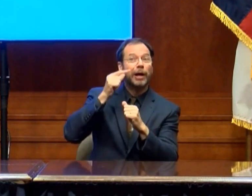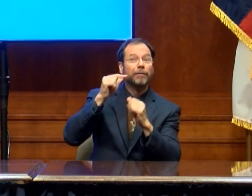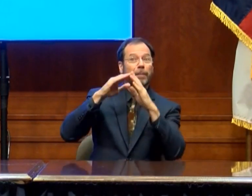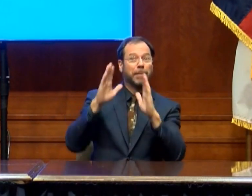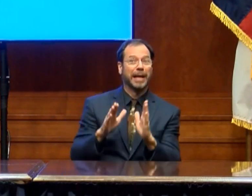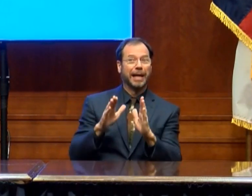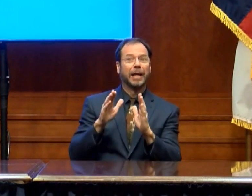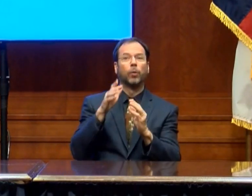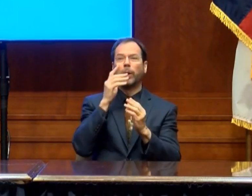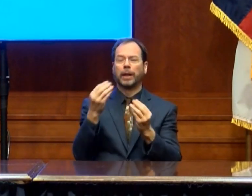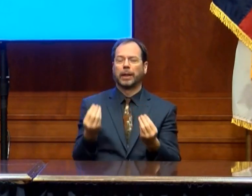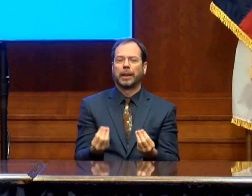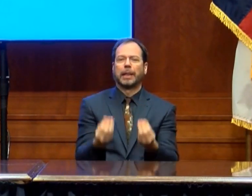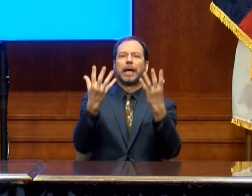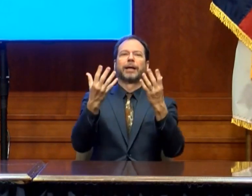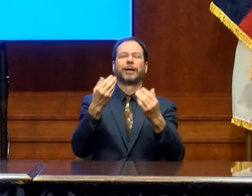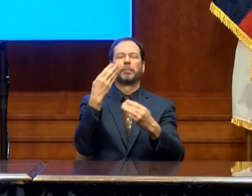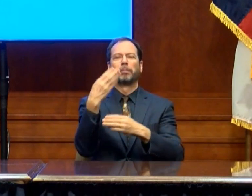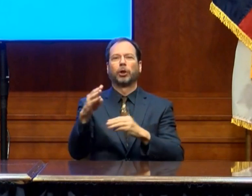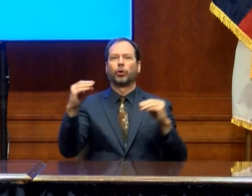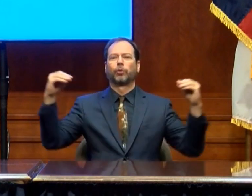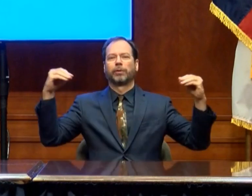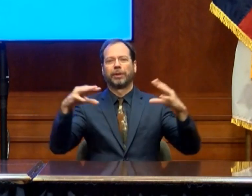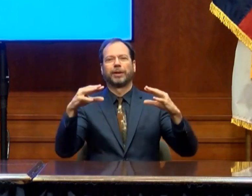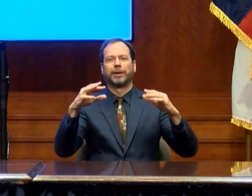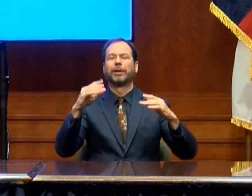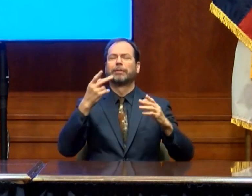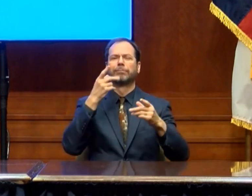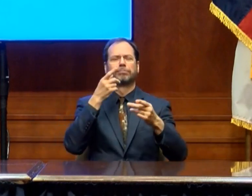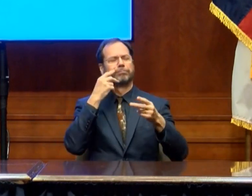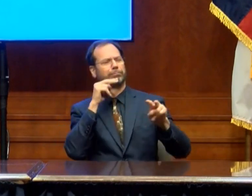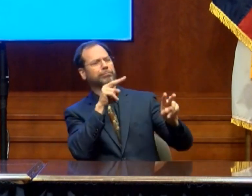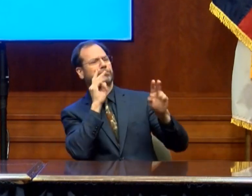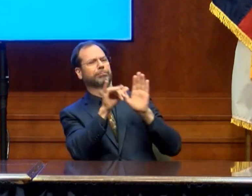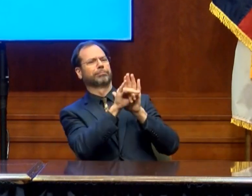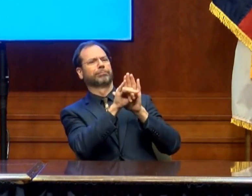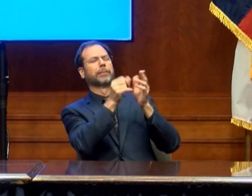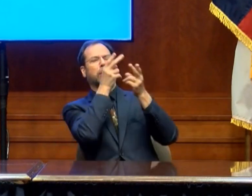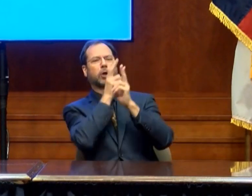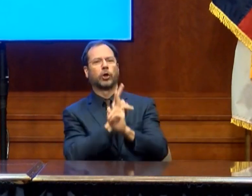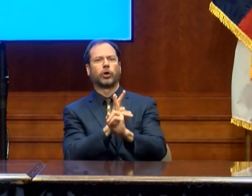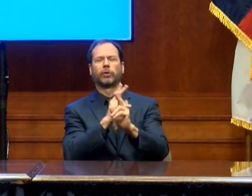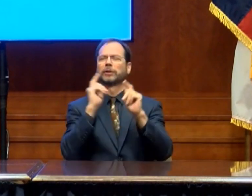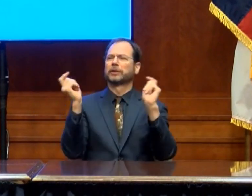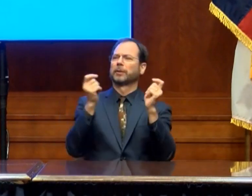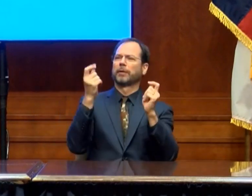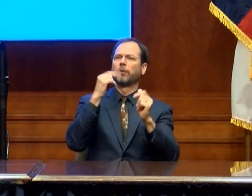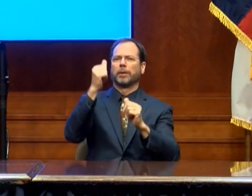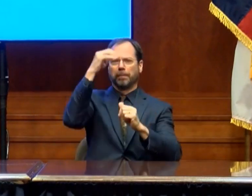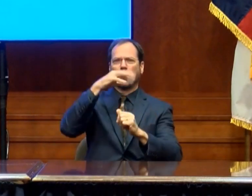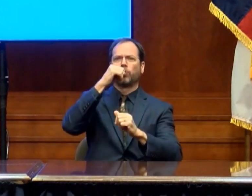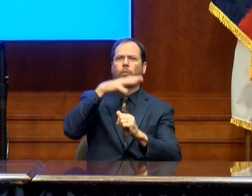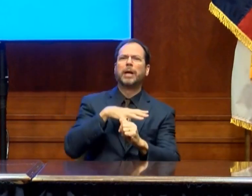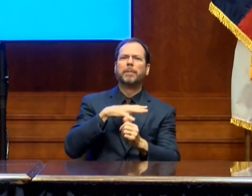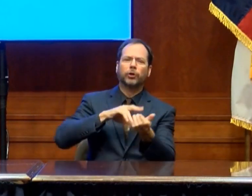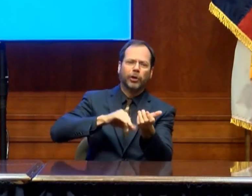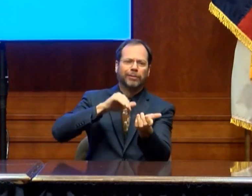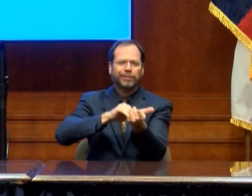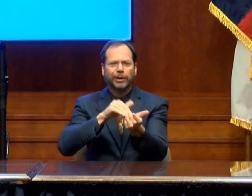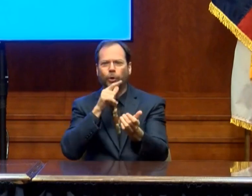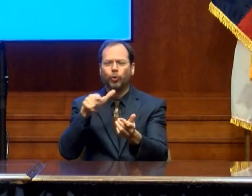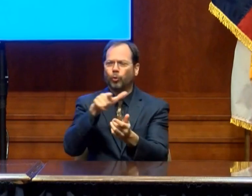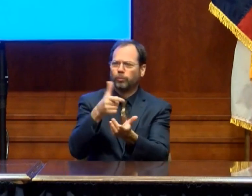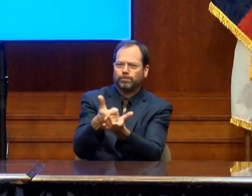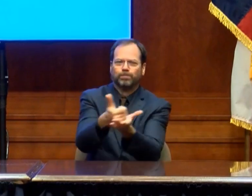Governor's Mansion in blue in celebration and in honor of the men and women on the front lines in the healthcare